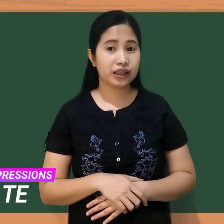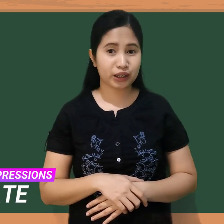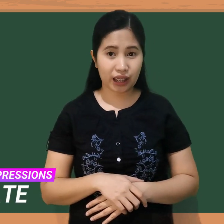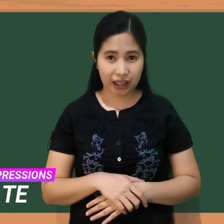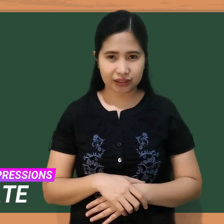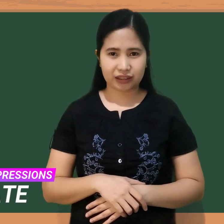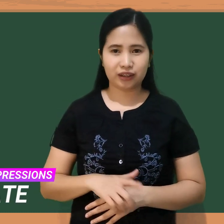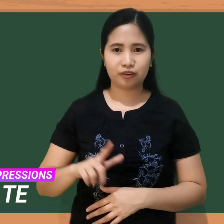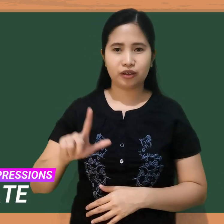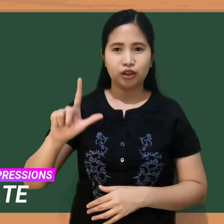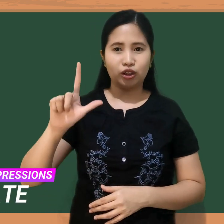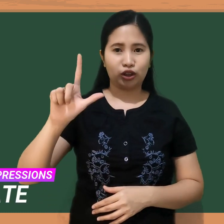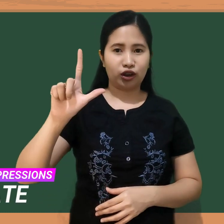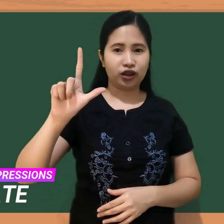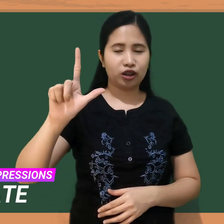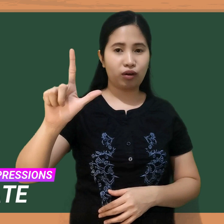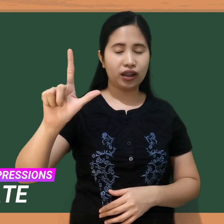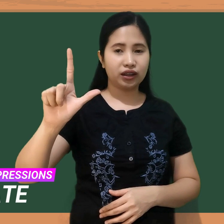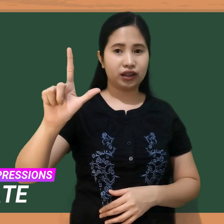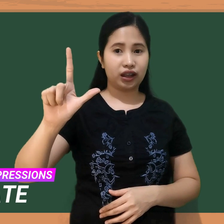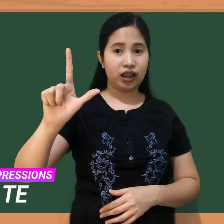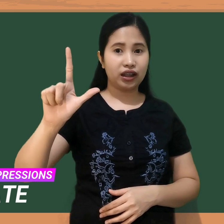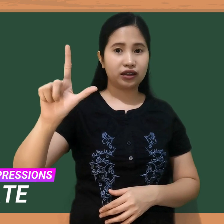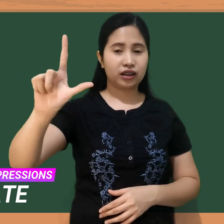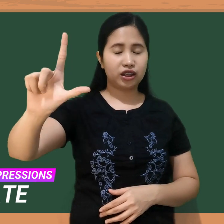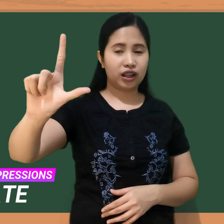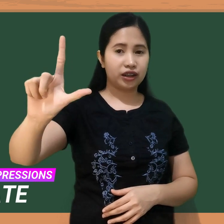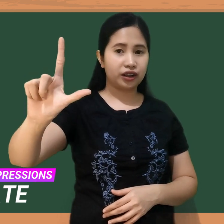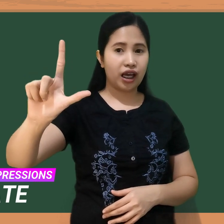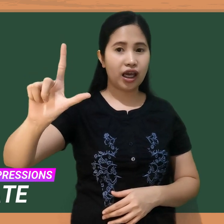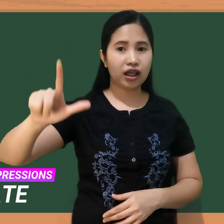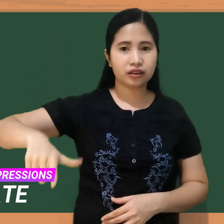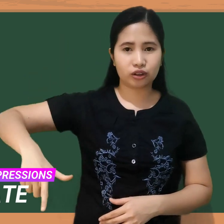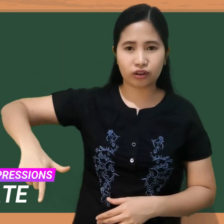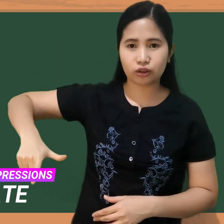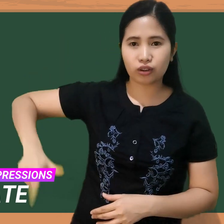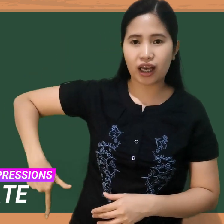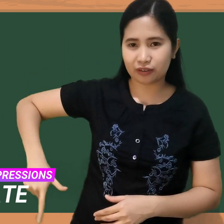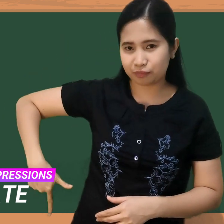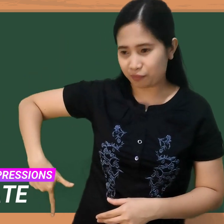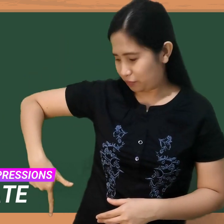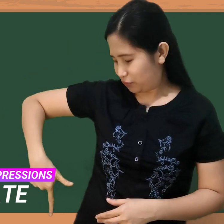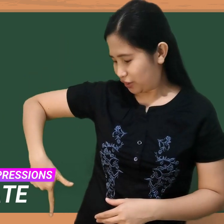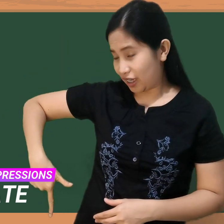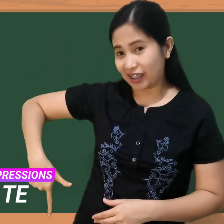early is late. So, this one is late. Initial letter L. Ganito lang.